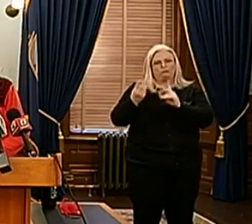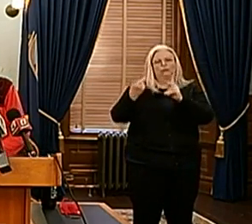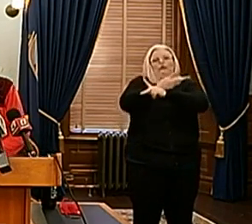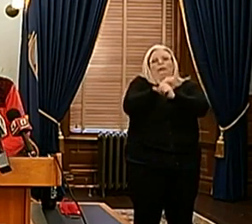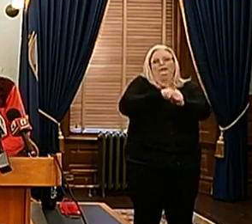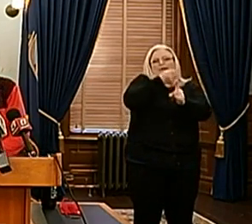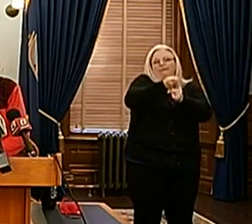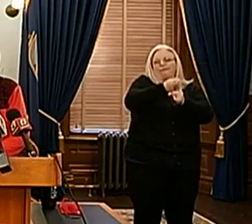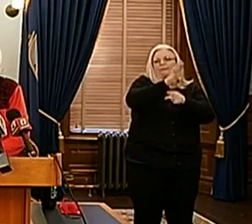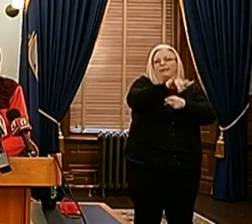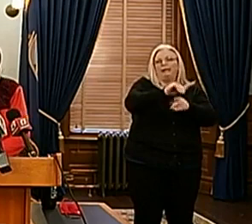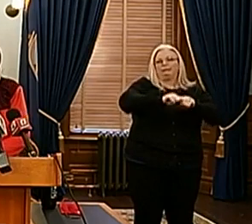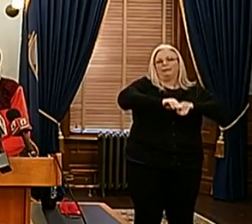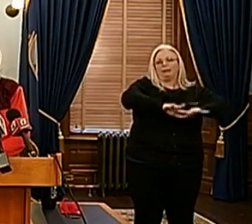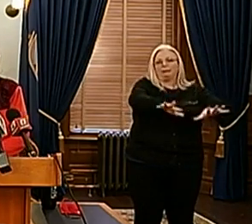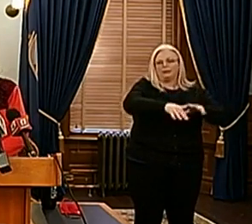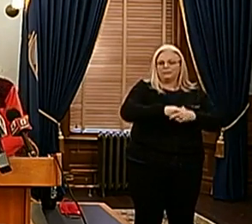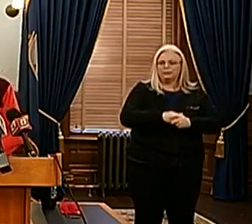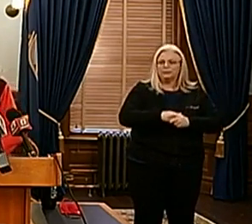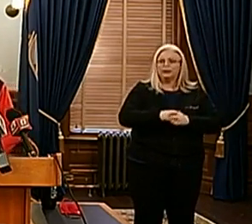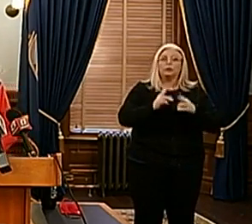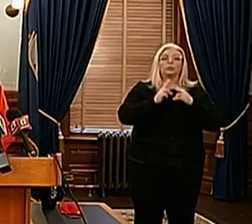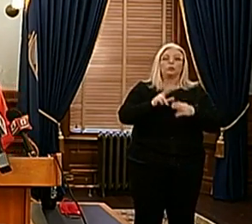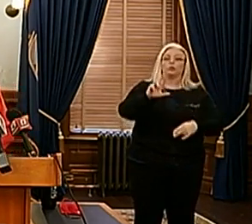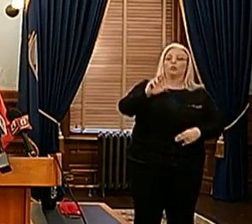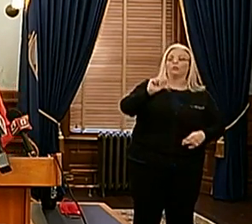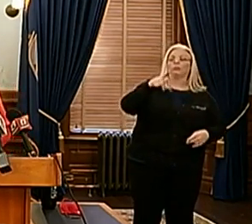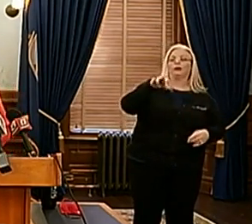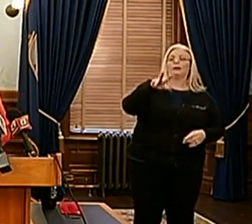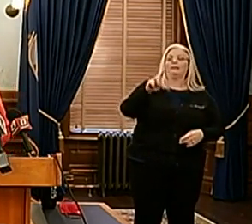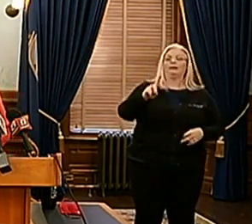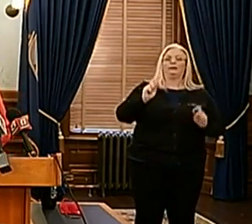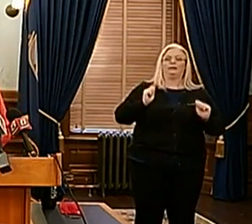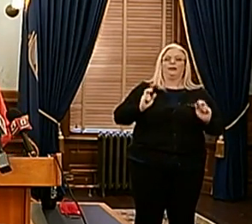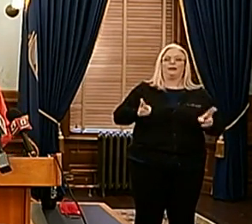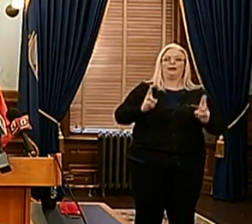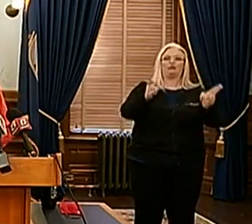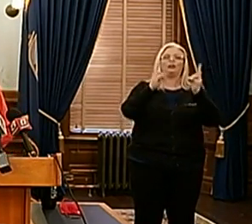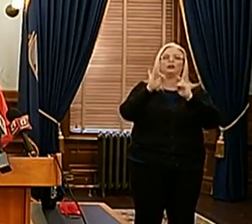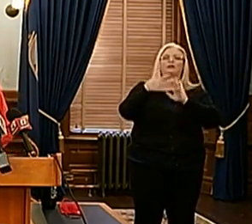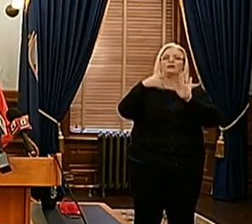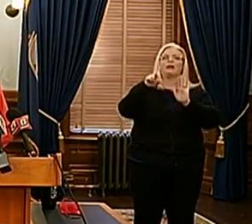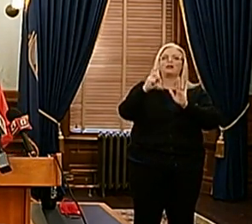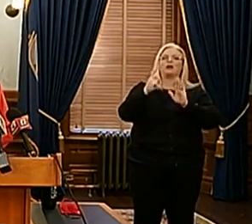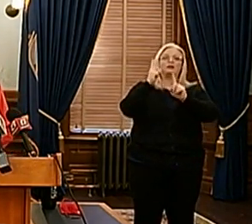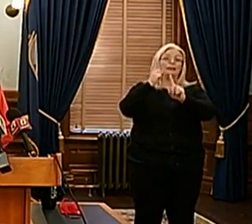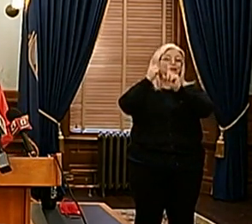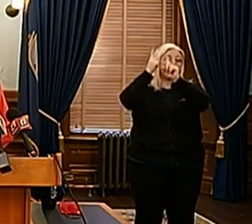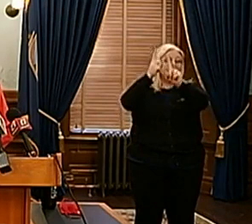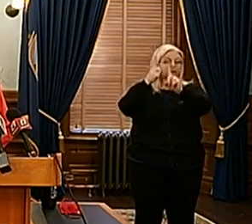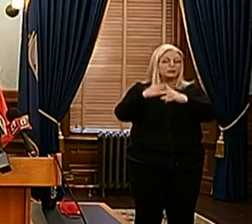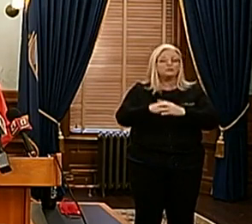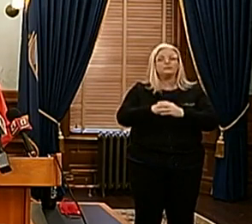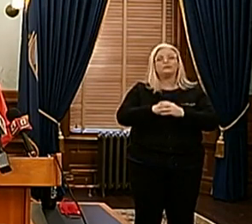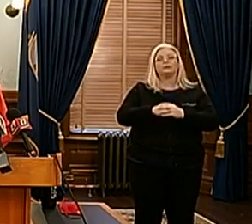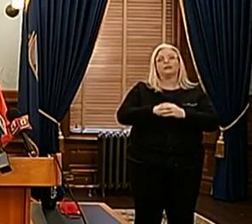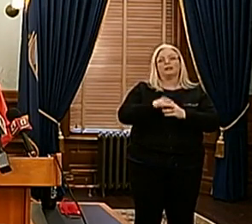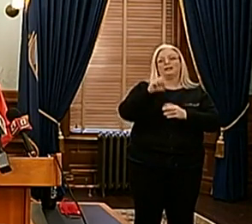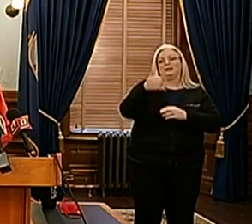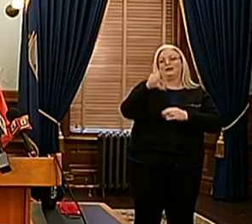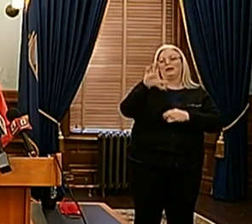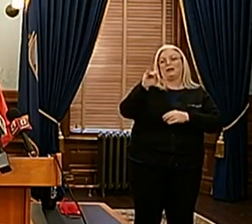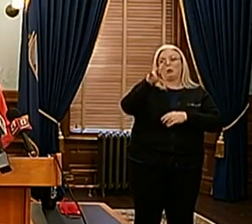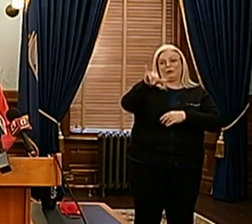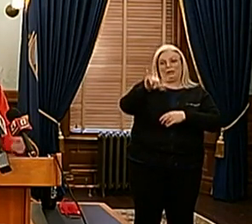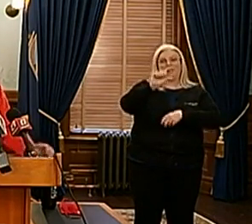the pandemic. Referred to as the Rapid Acceleration of Diagnostics Initiative, 10 counties will